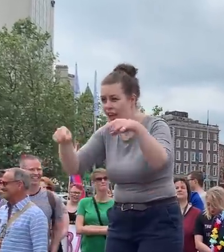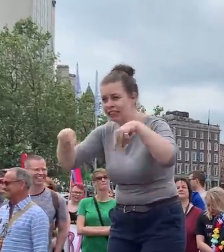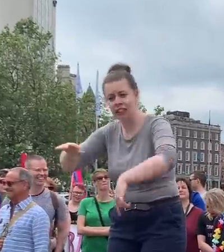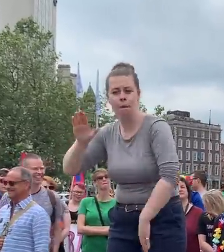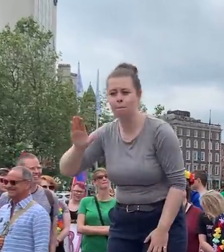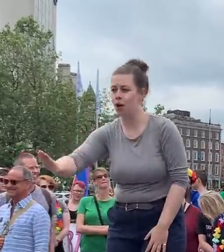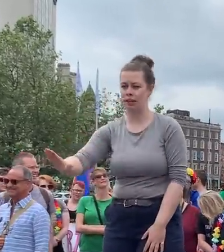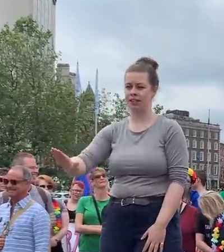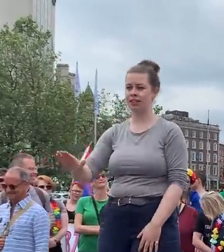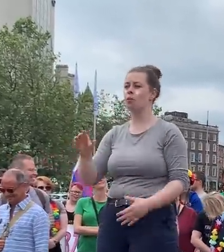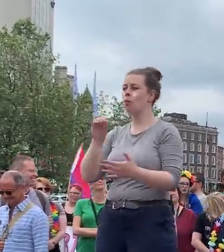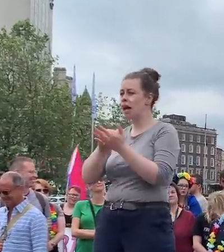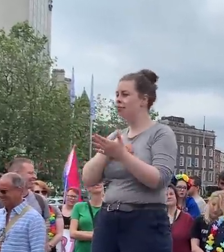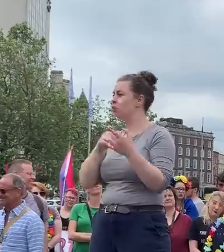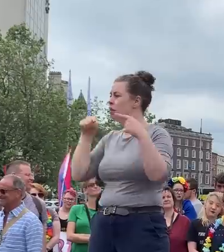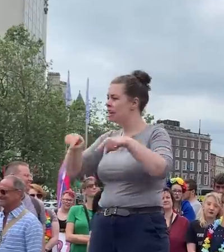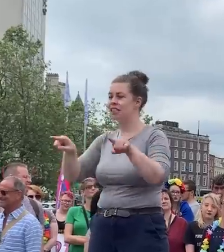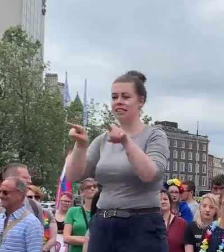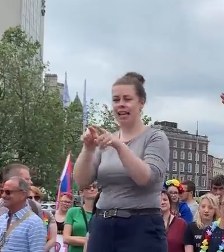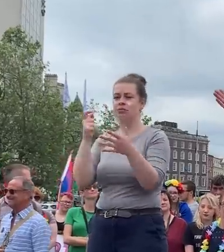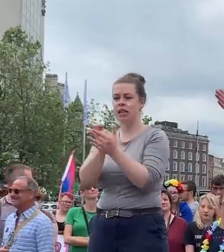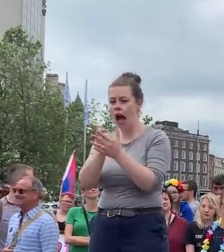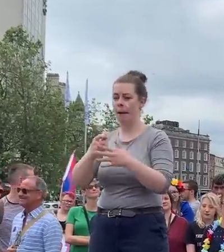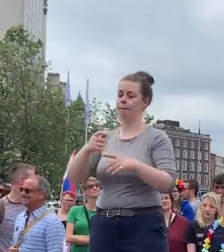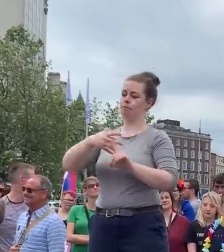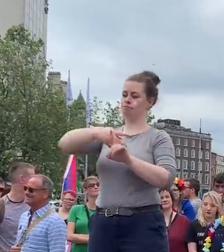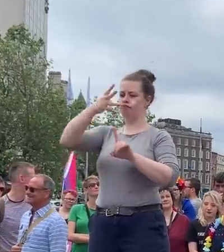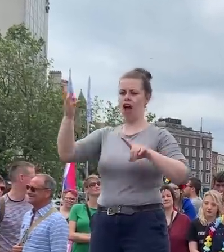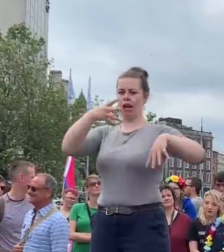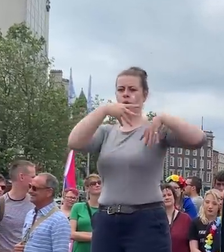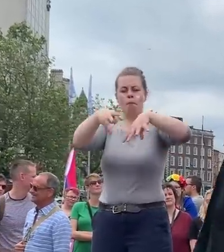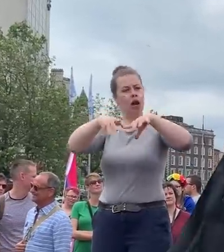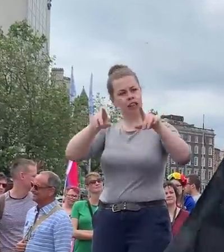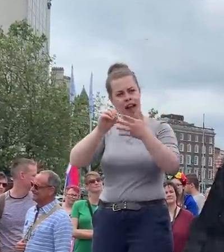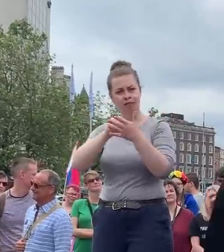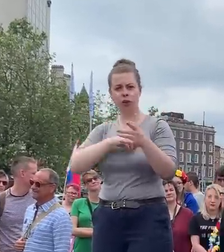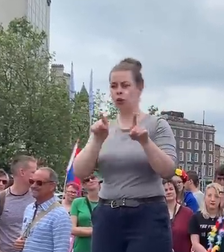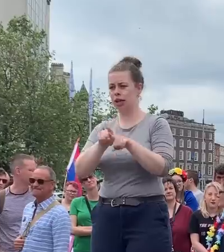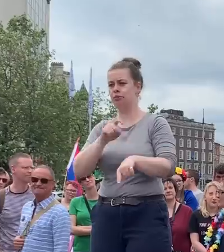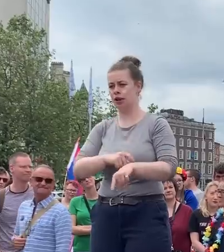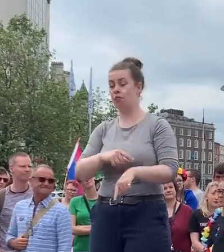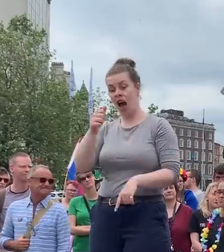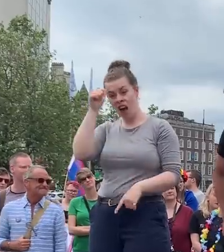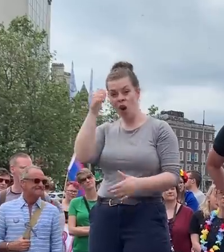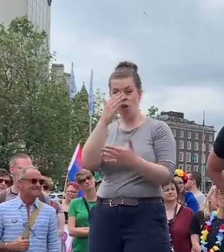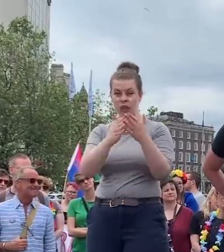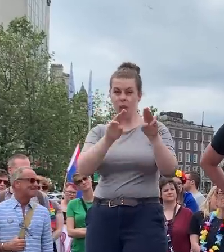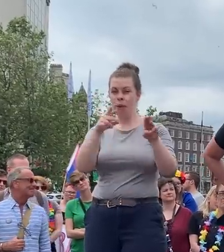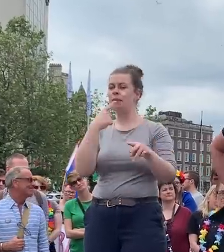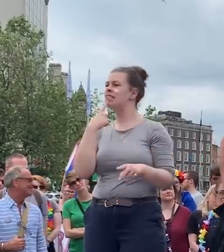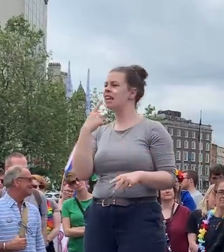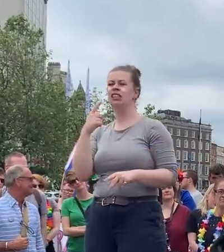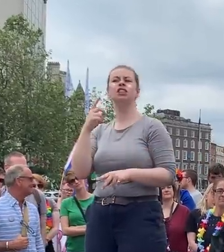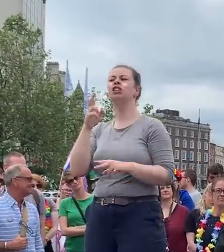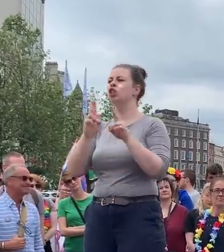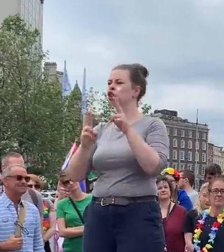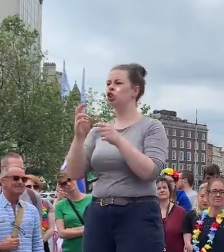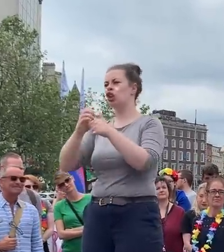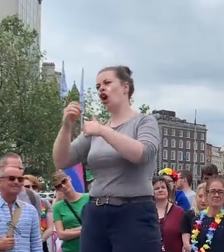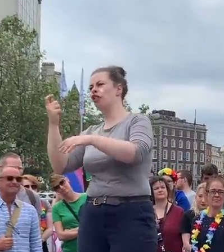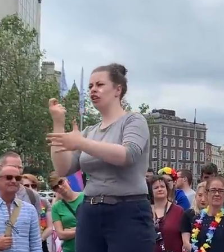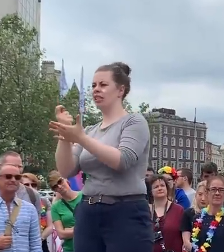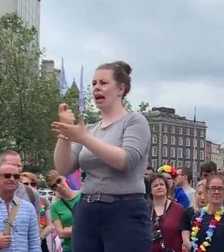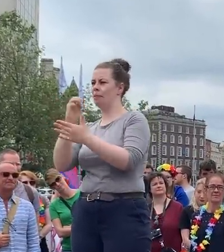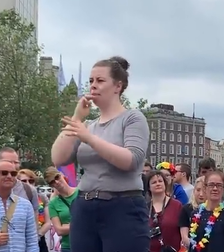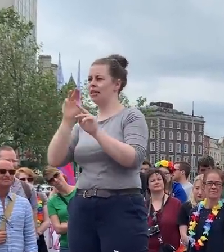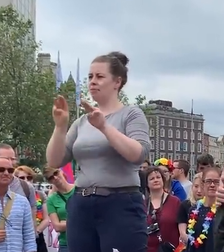have to be right here at the same time as Dublin Pride is walking past. I know there are people who have said that we should be doing it at some other time